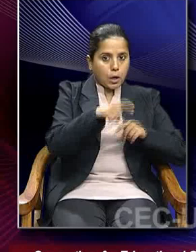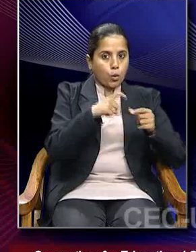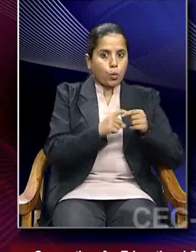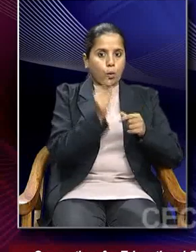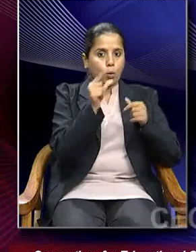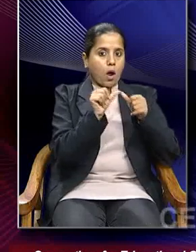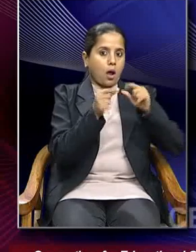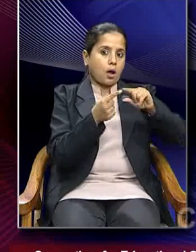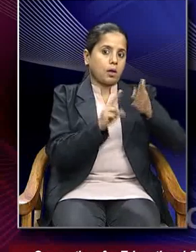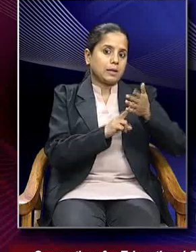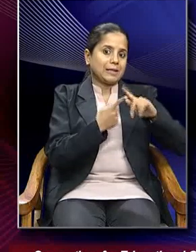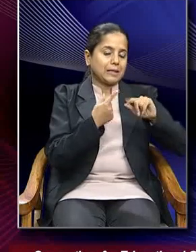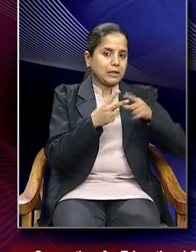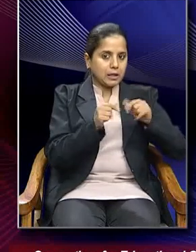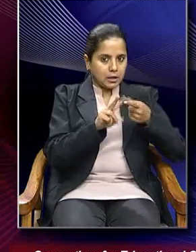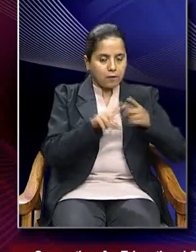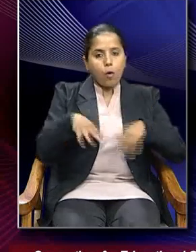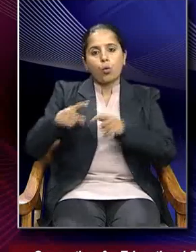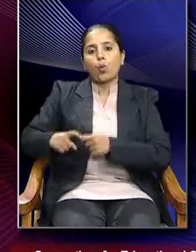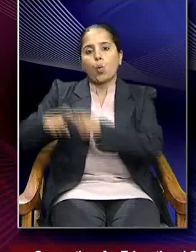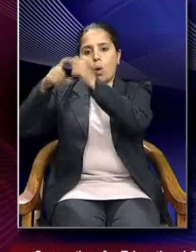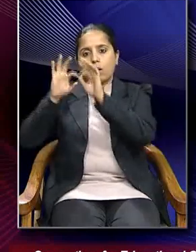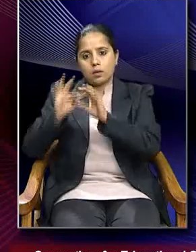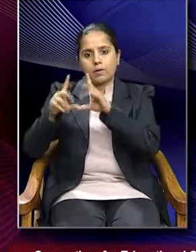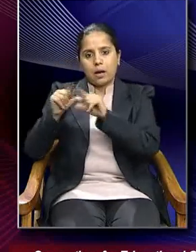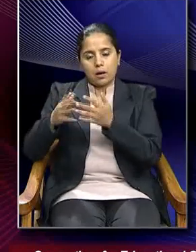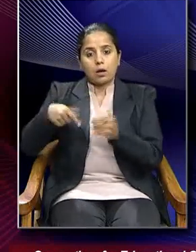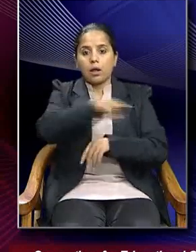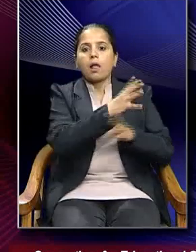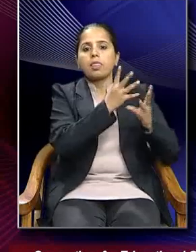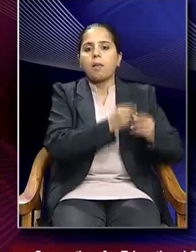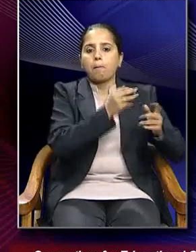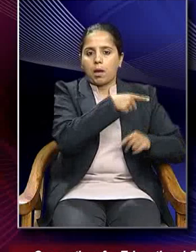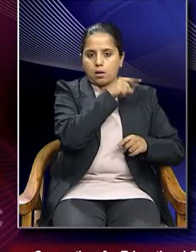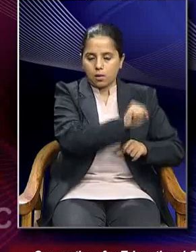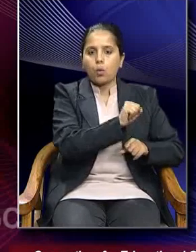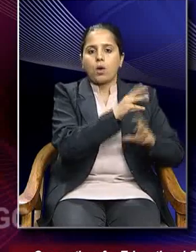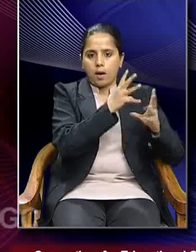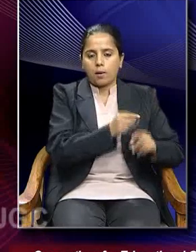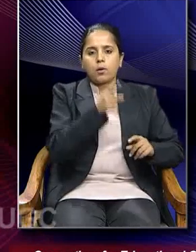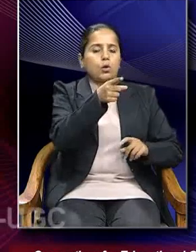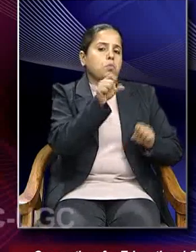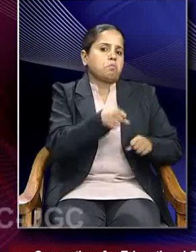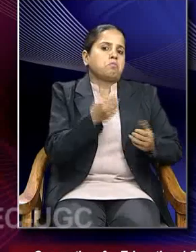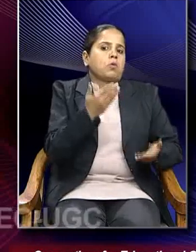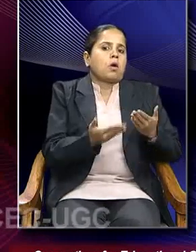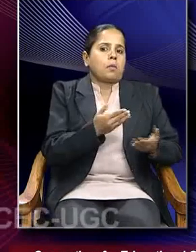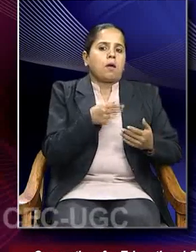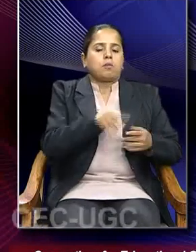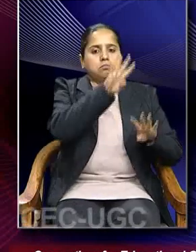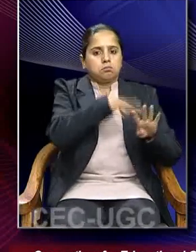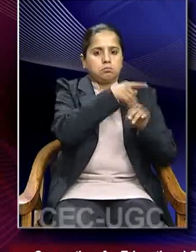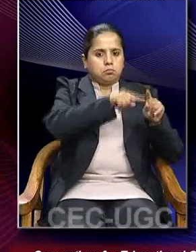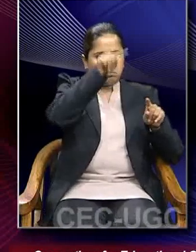qualitative data. Quantitative data is numerical data, numbers. So you can have